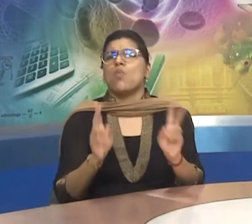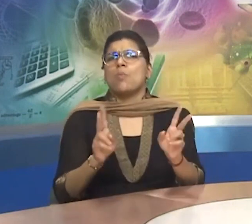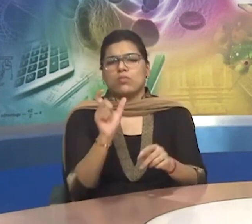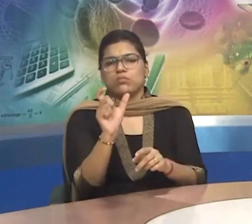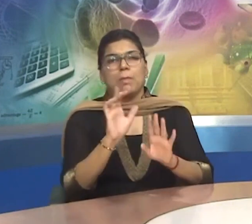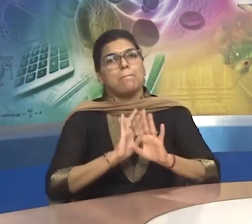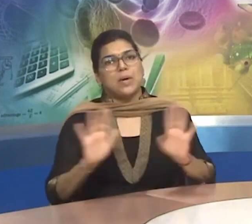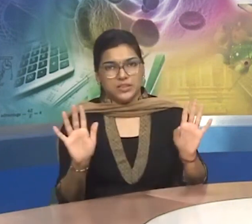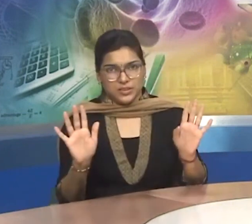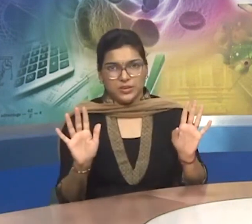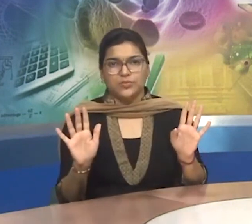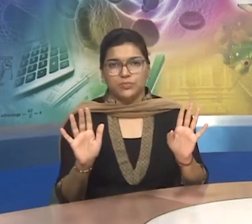we have a democratic country.